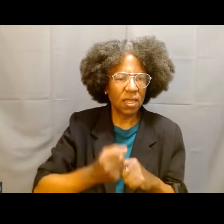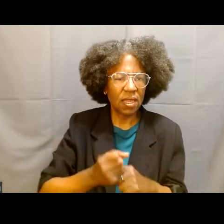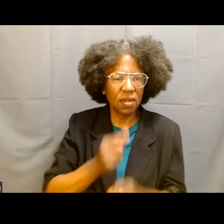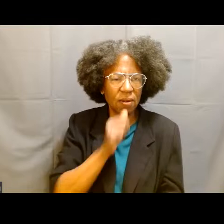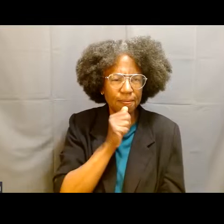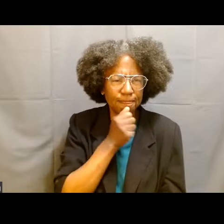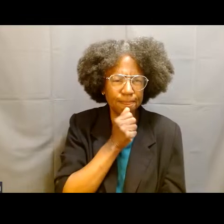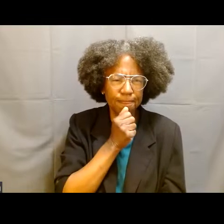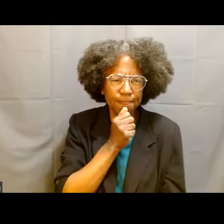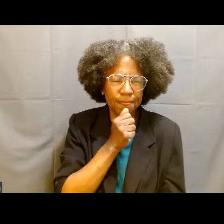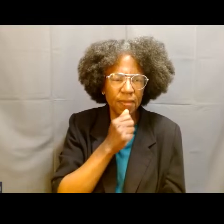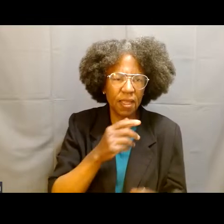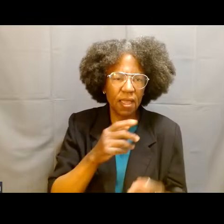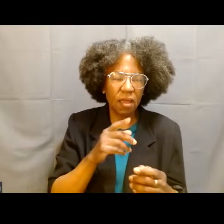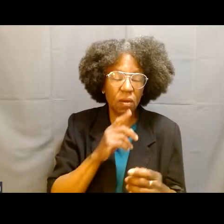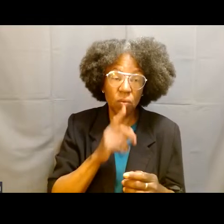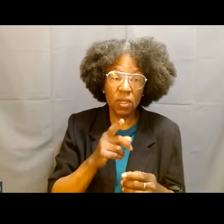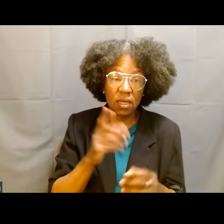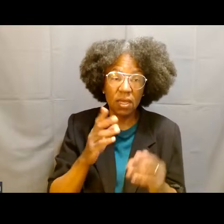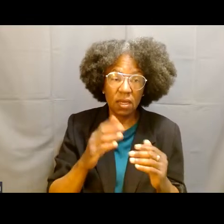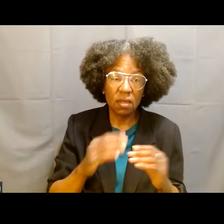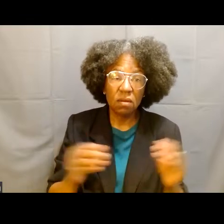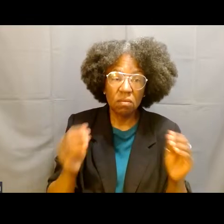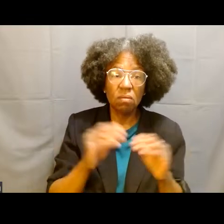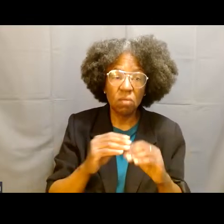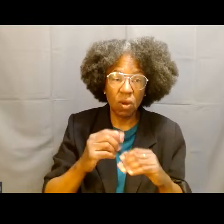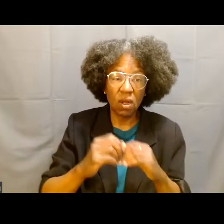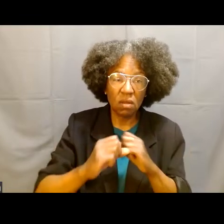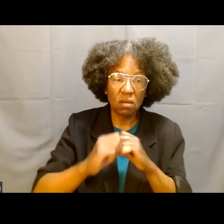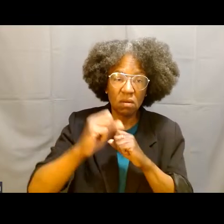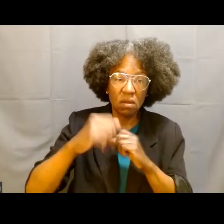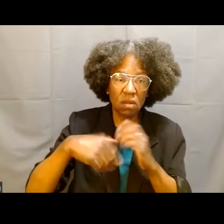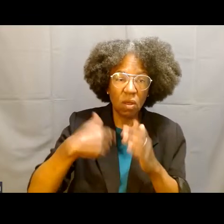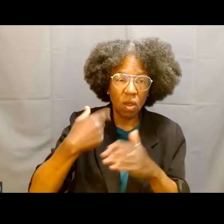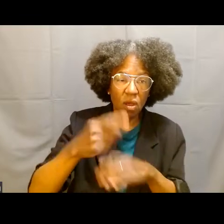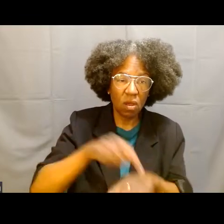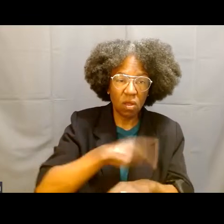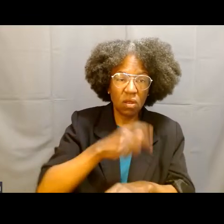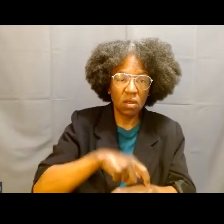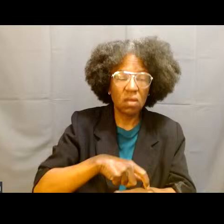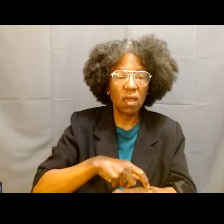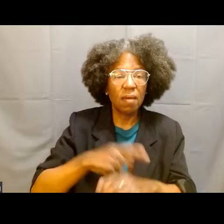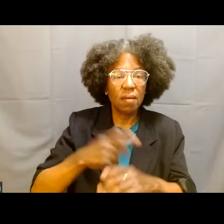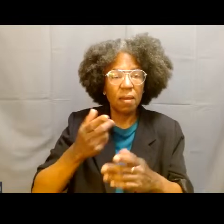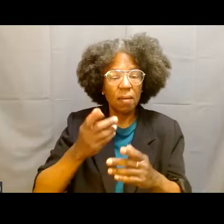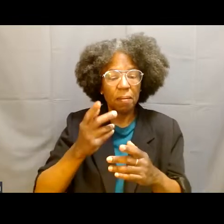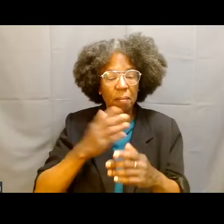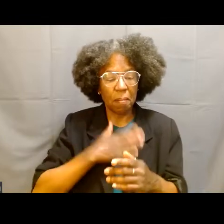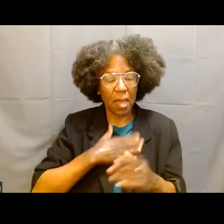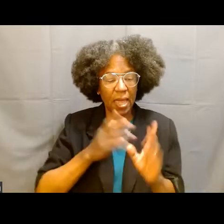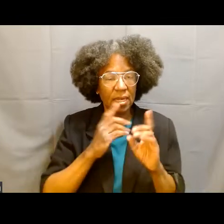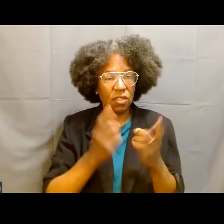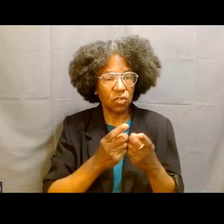actually quite longer in both my district as well as those that have